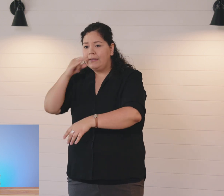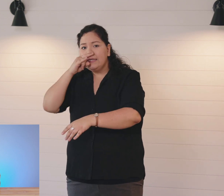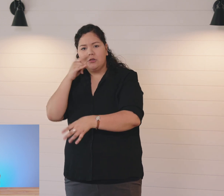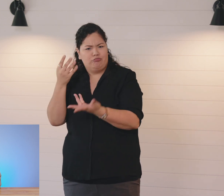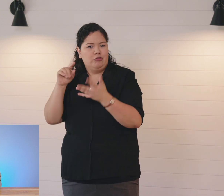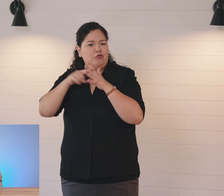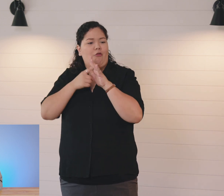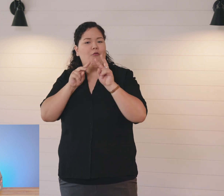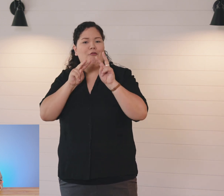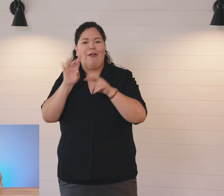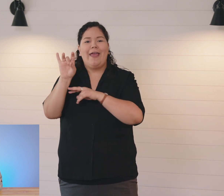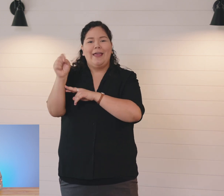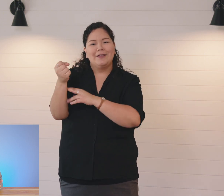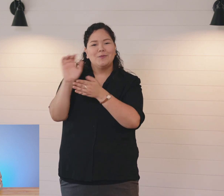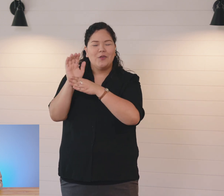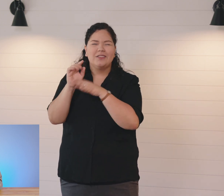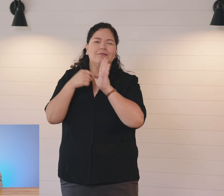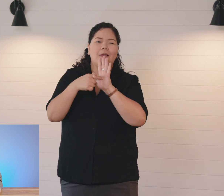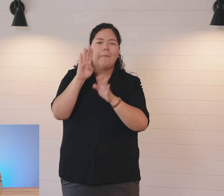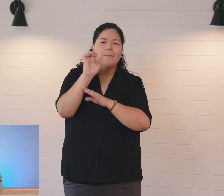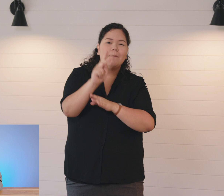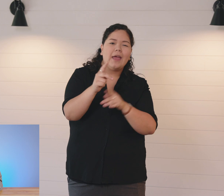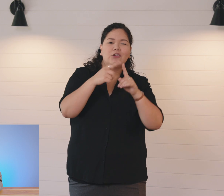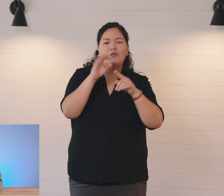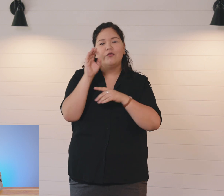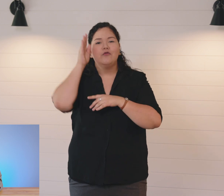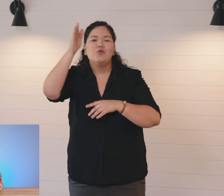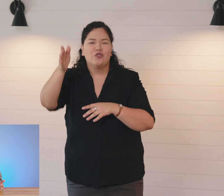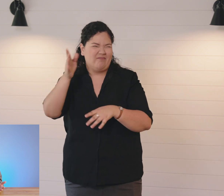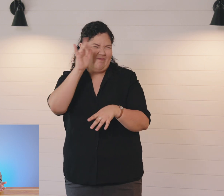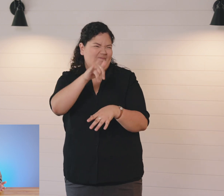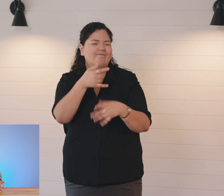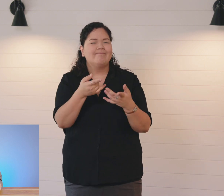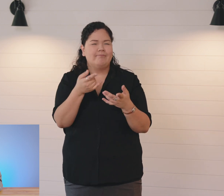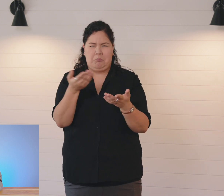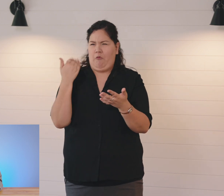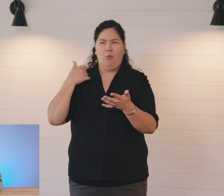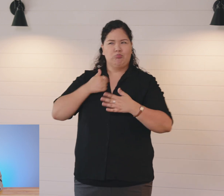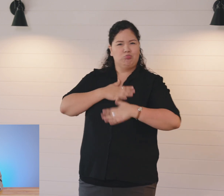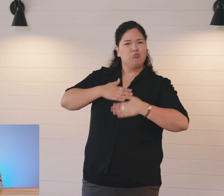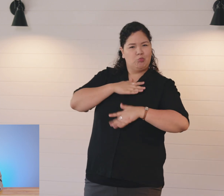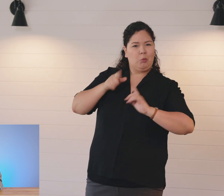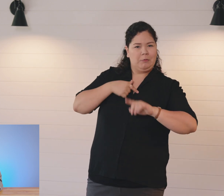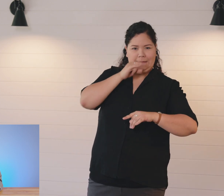interested in some of those 80s movies like Back to the Future and stuff that we used to like when we were kids.